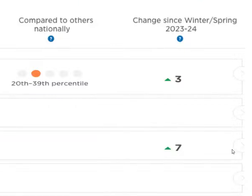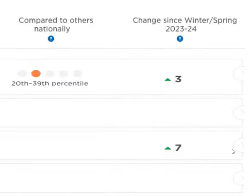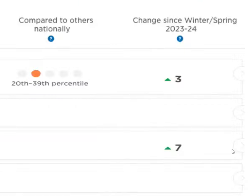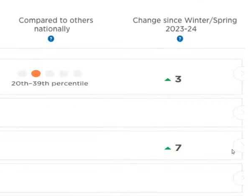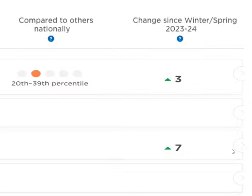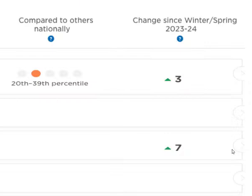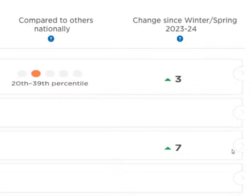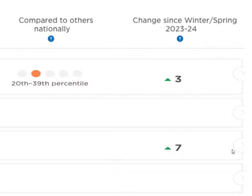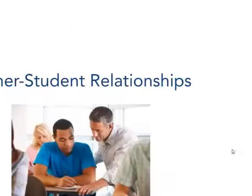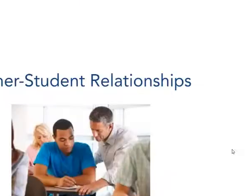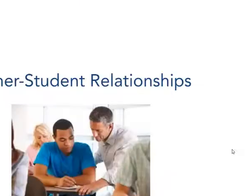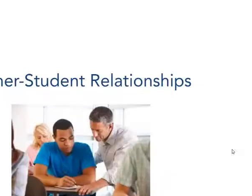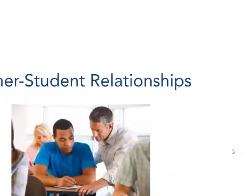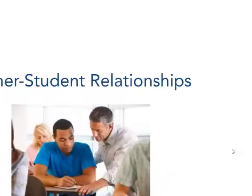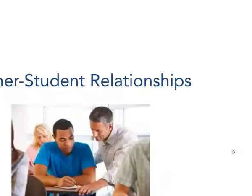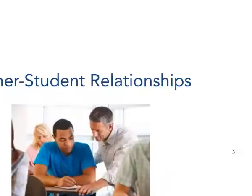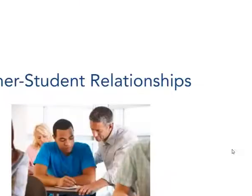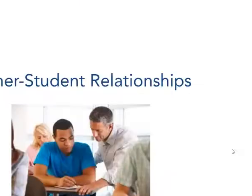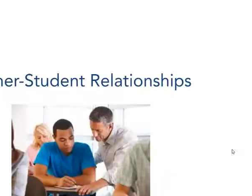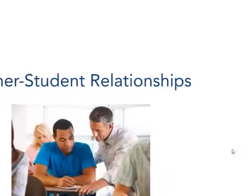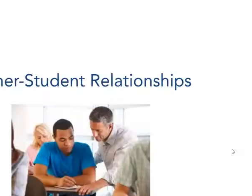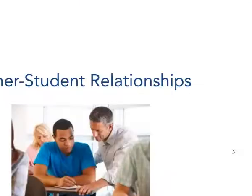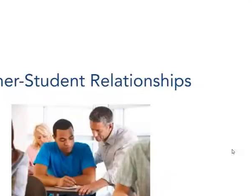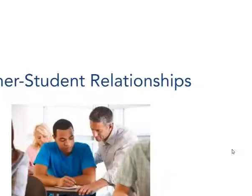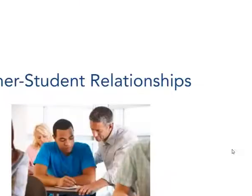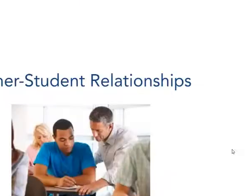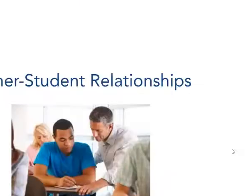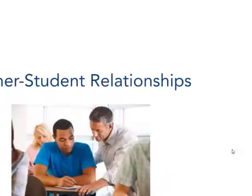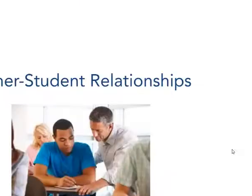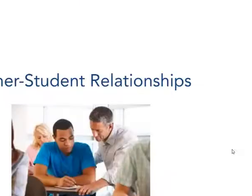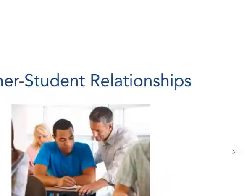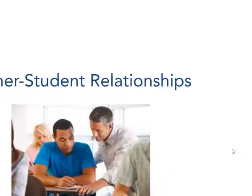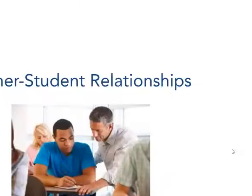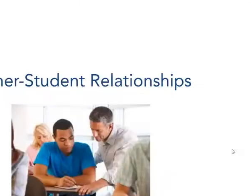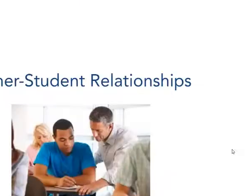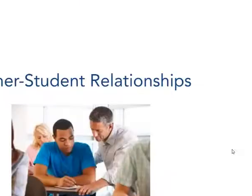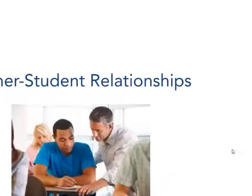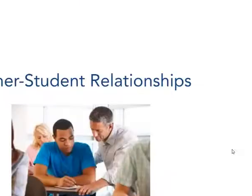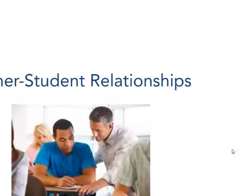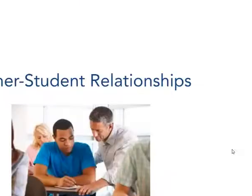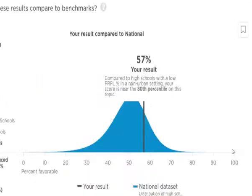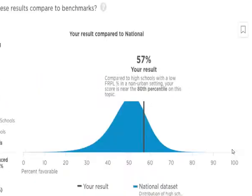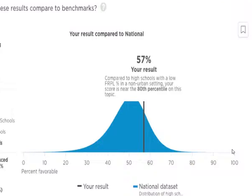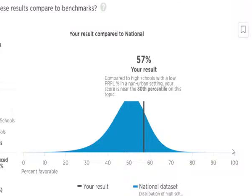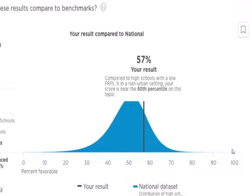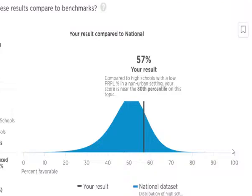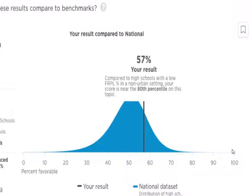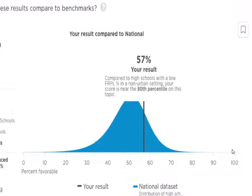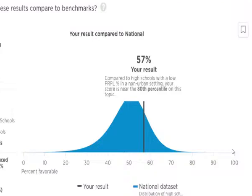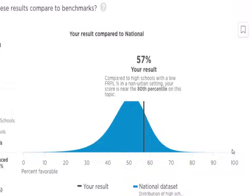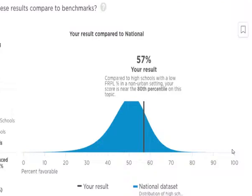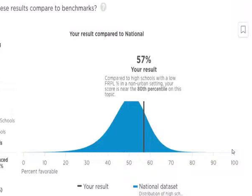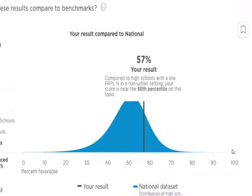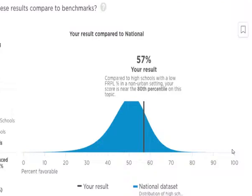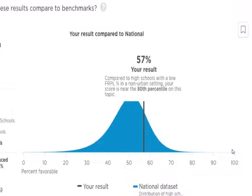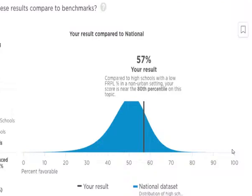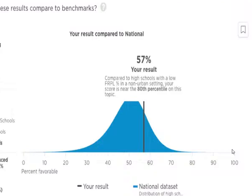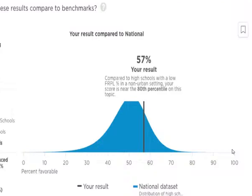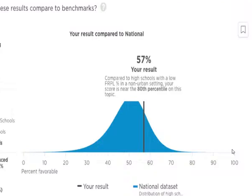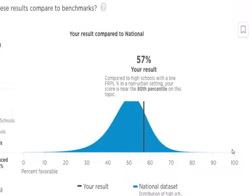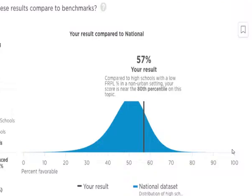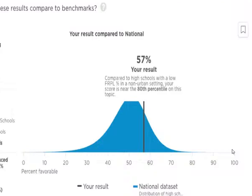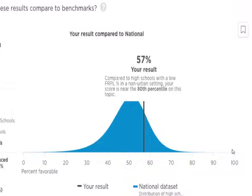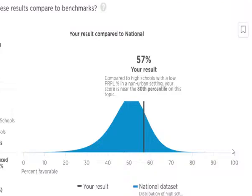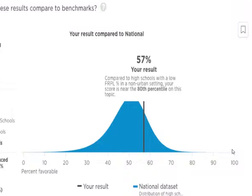so then we'll jump ahead. So in teacher-student relationships, we see this, this first area. And again, as I say,